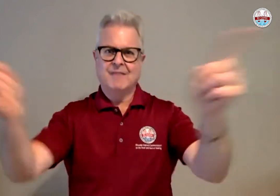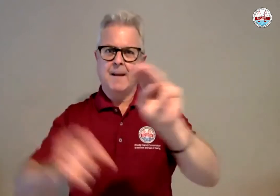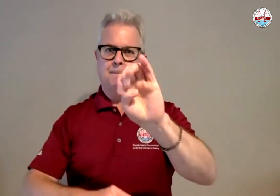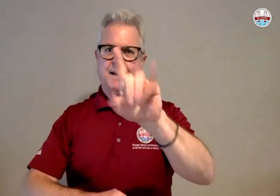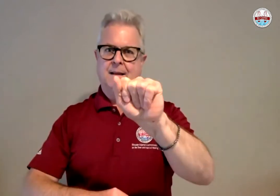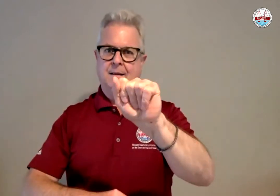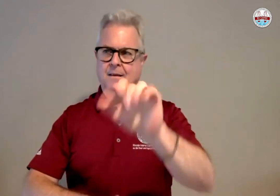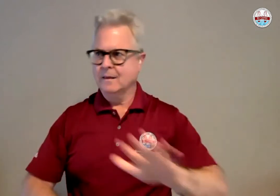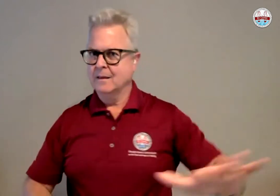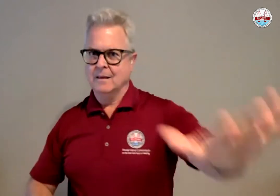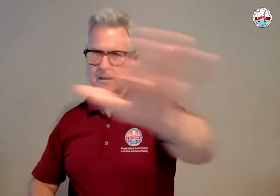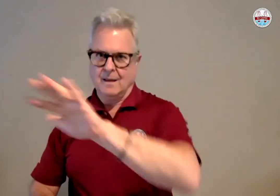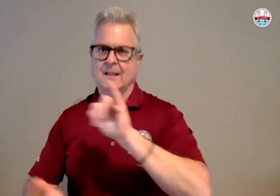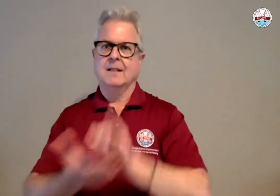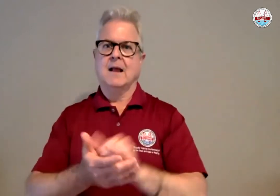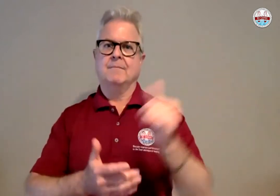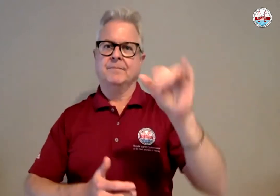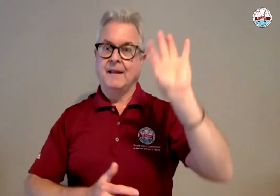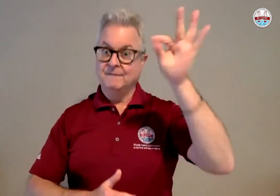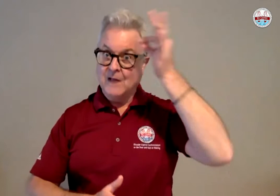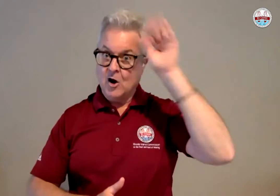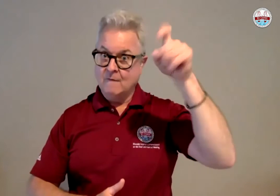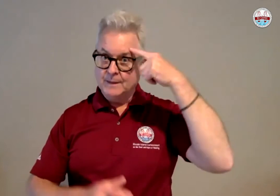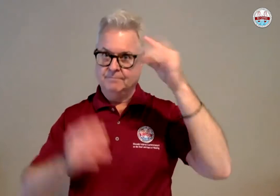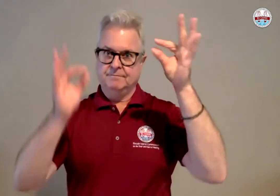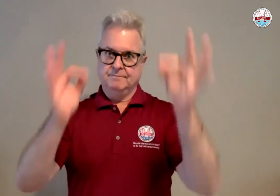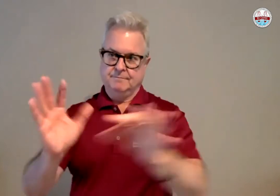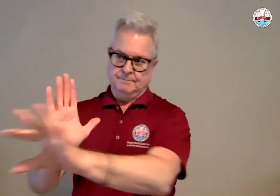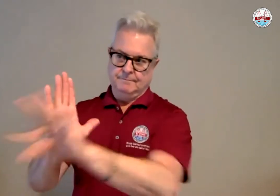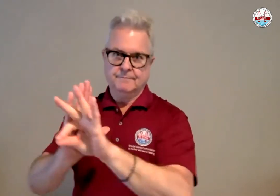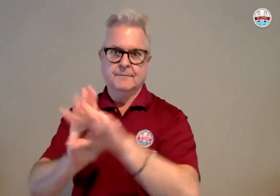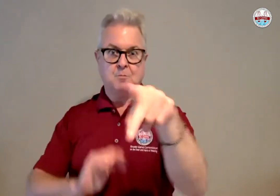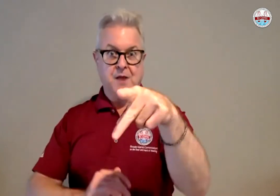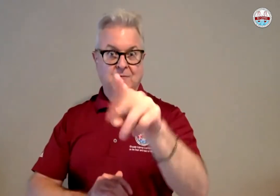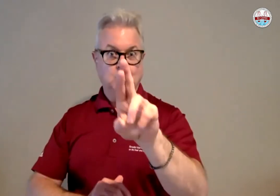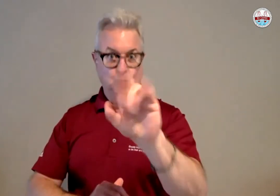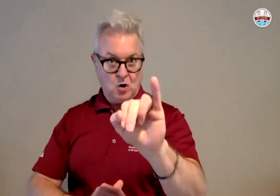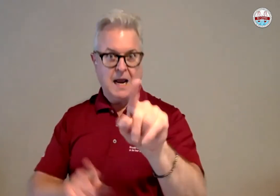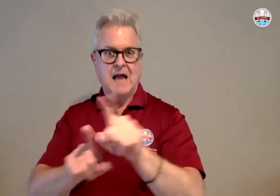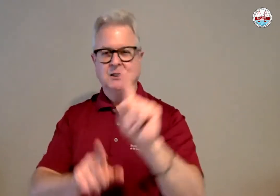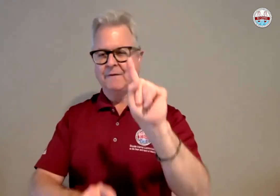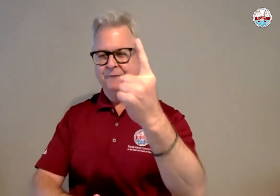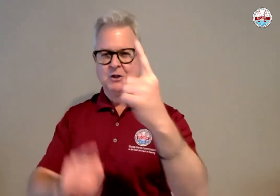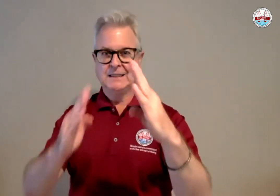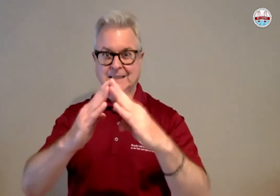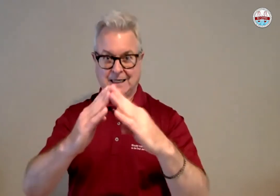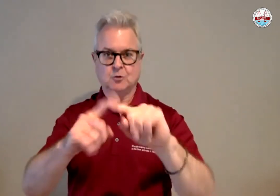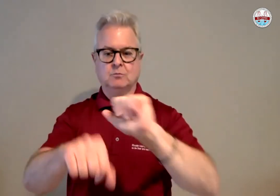made a public announcement through the media that the federal government had decided to pick Providence, Rhode Island as the